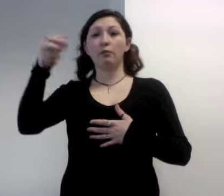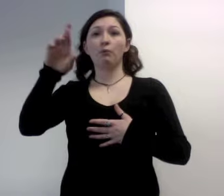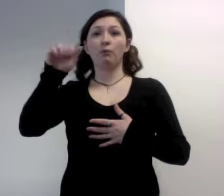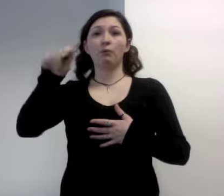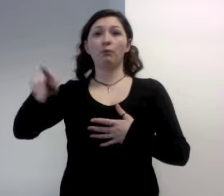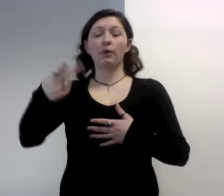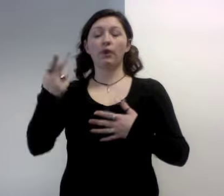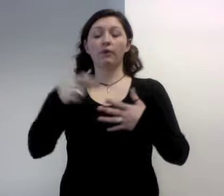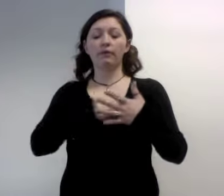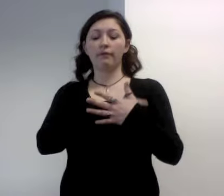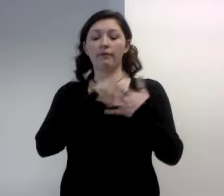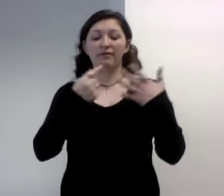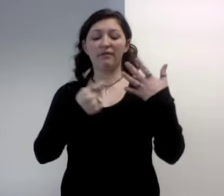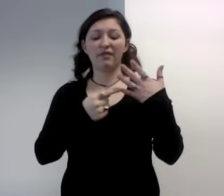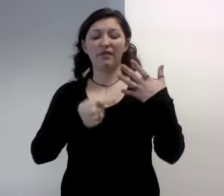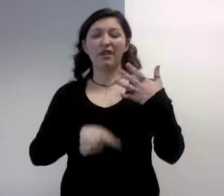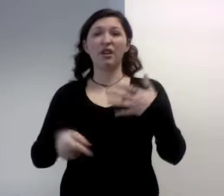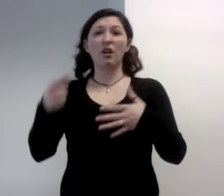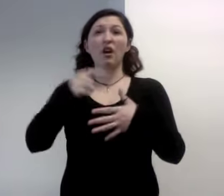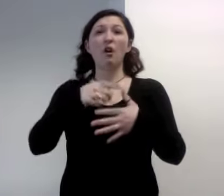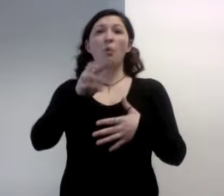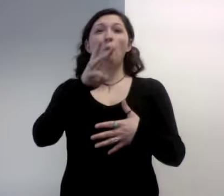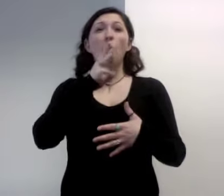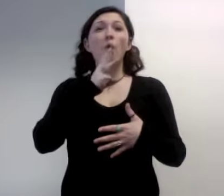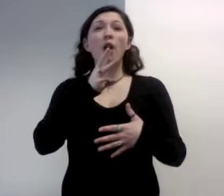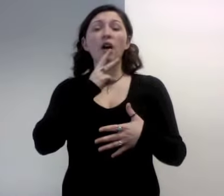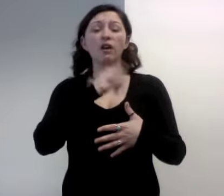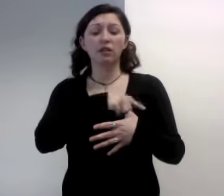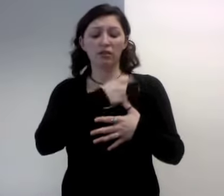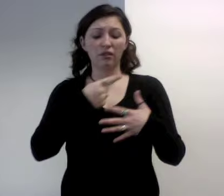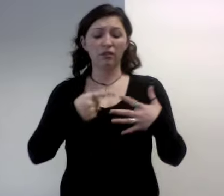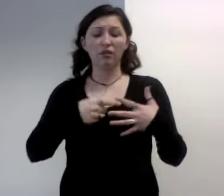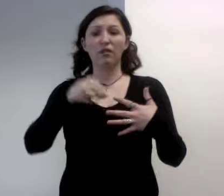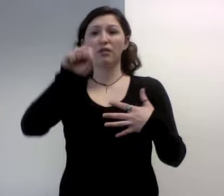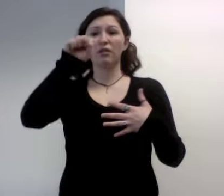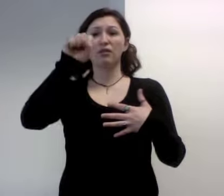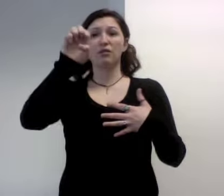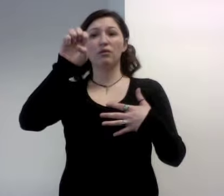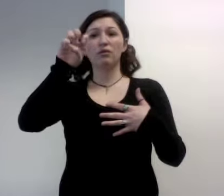water and sewage for cities, public transportation,